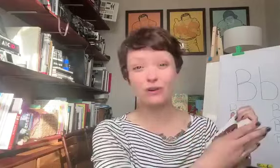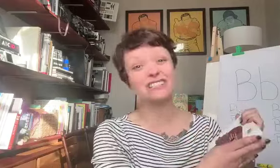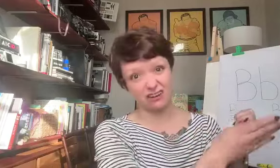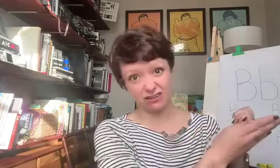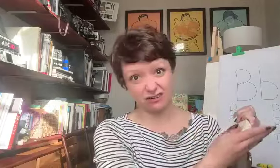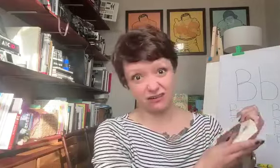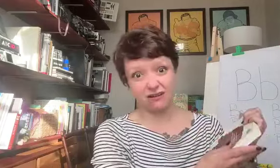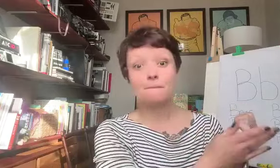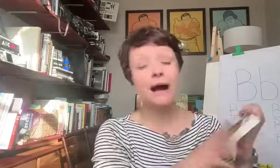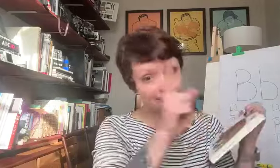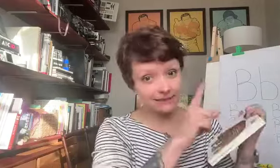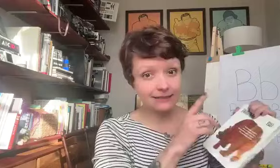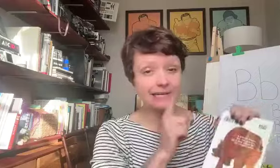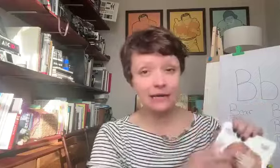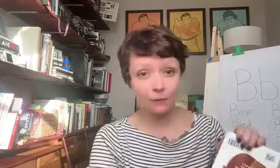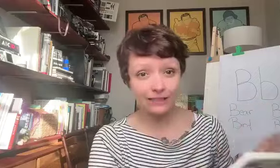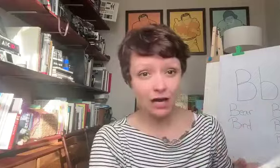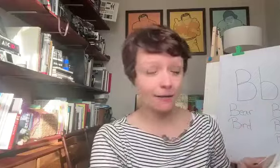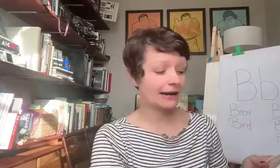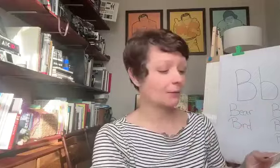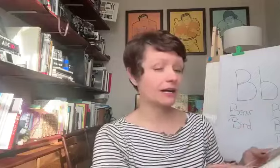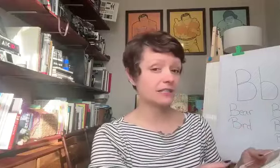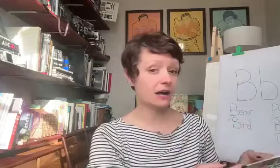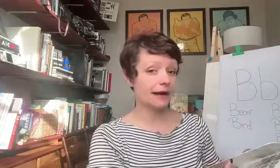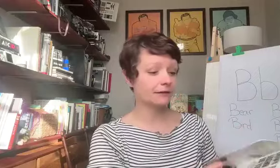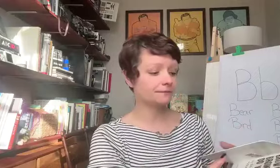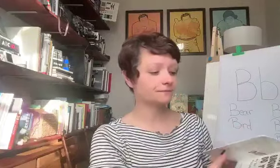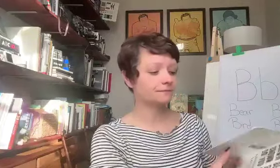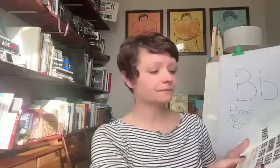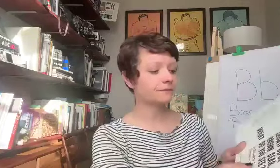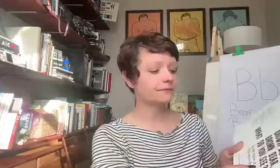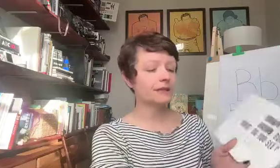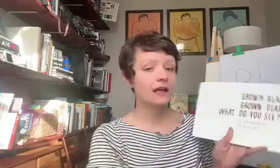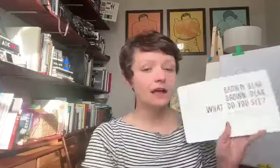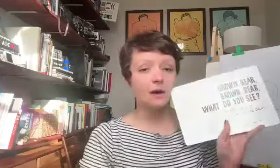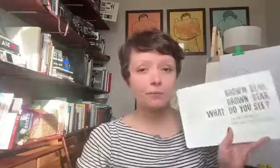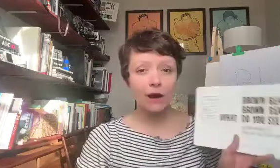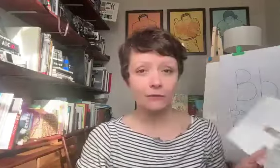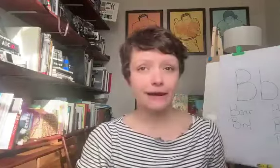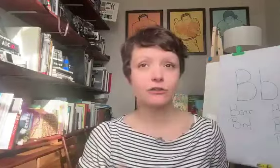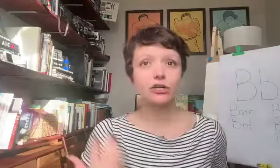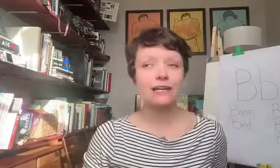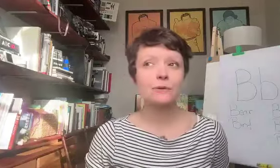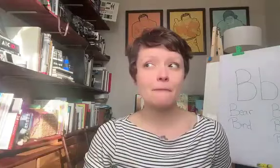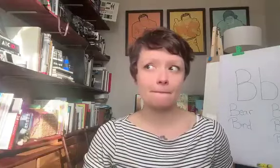book doctor. But that's not what we're going to talk about right now. We're going to talk about Brown bear. Do you guys